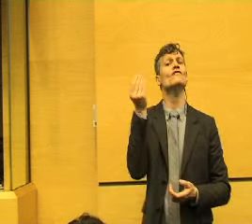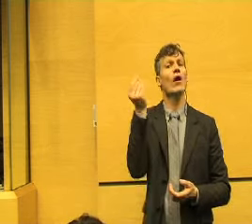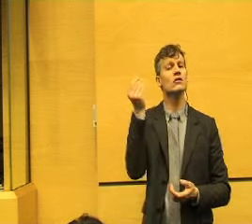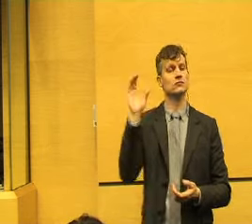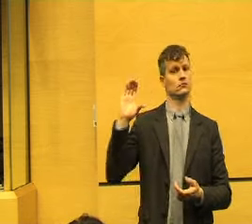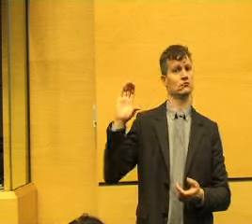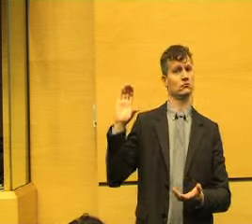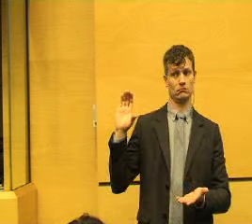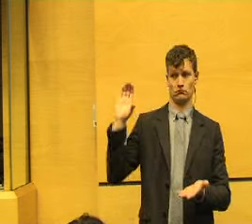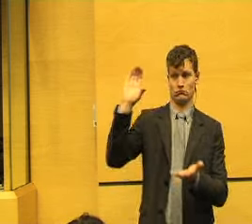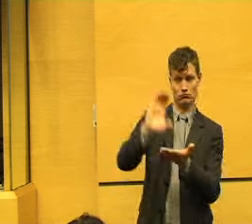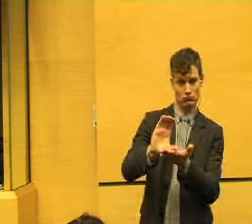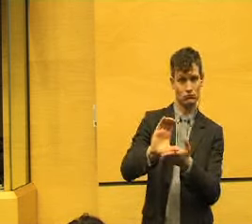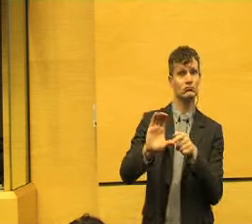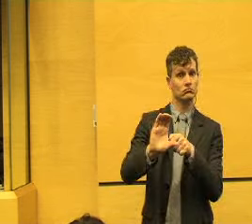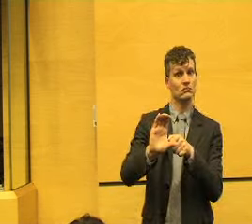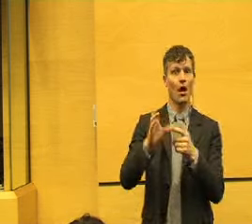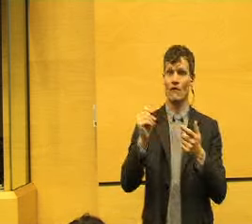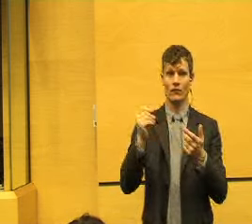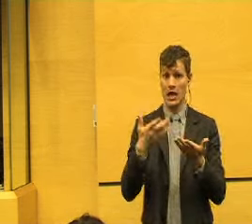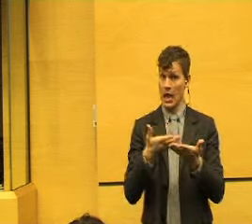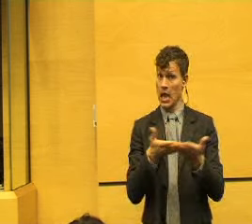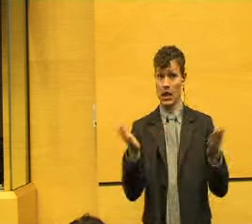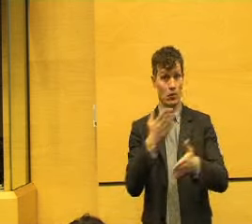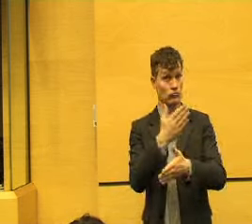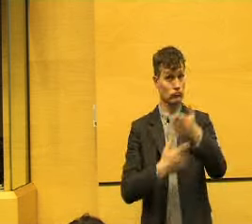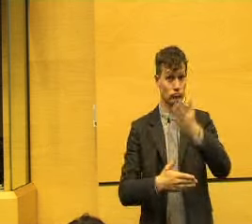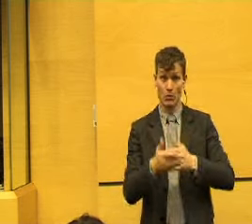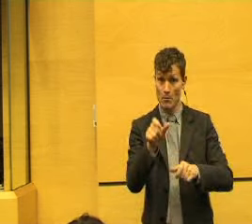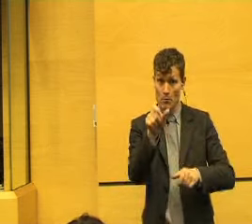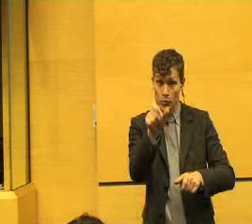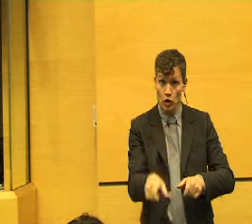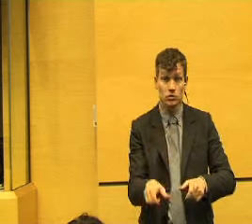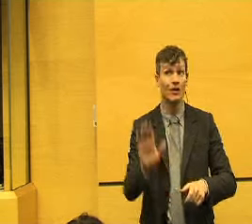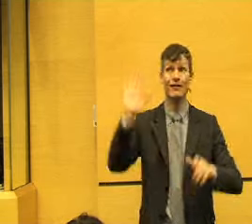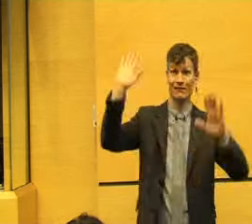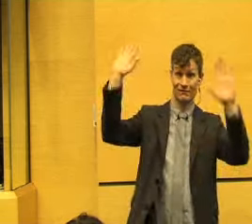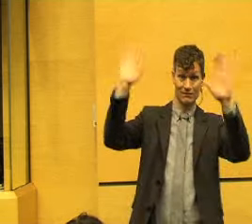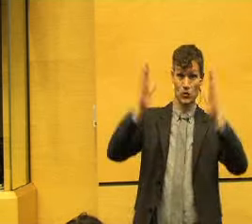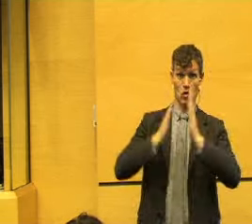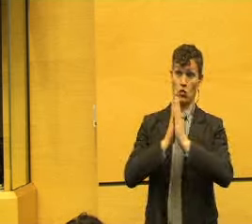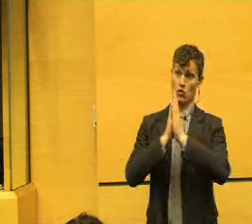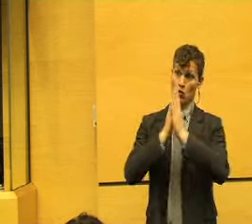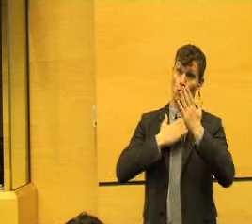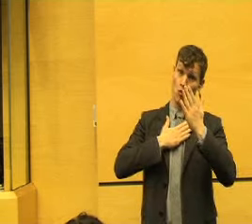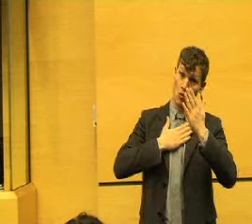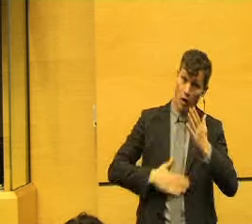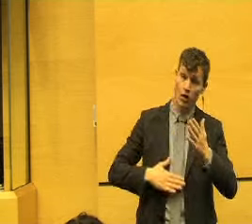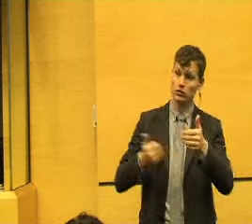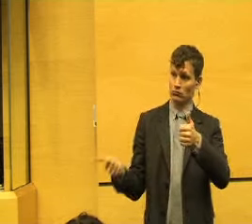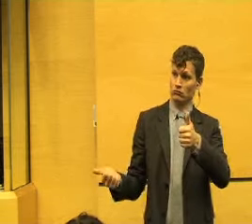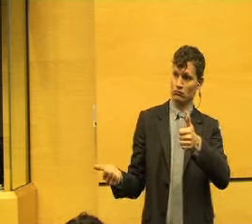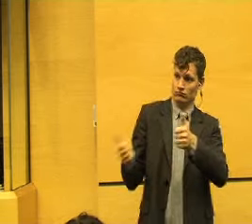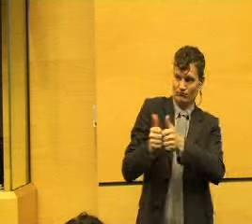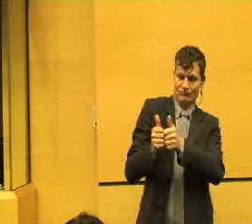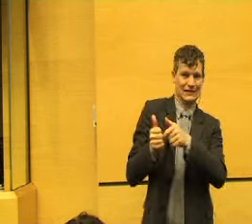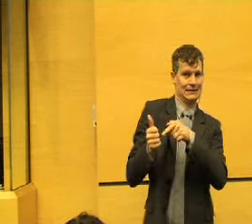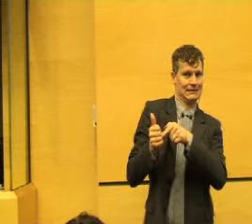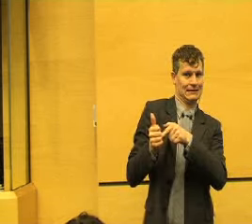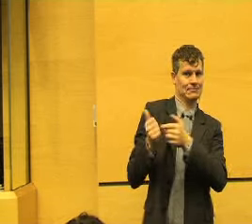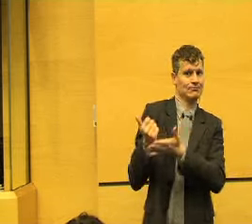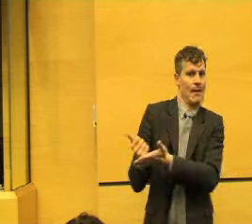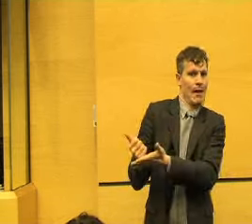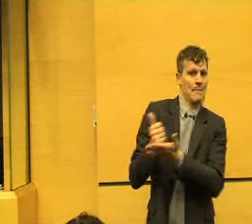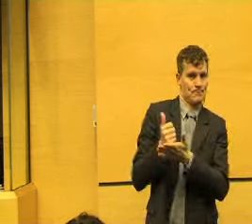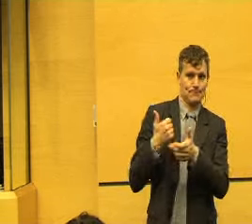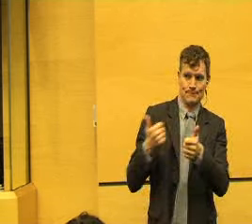financial support to any person with disability wishing to hire a personal assistant. This